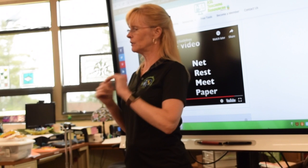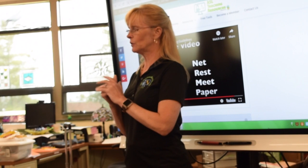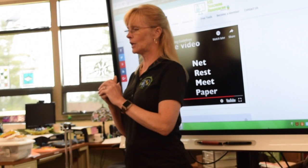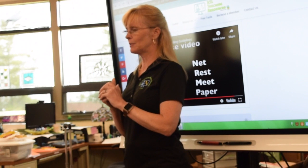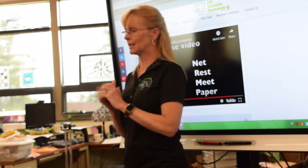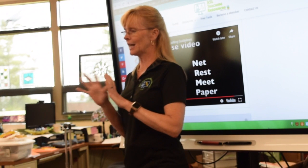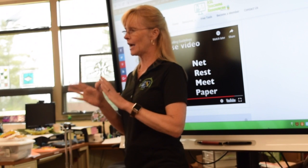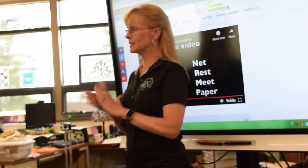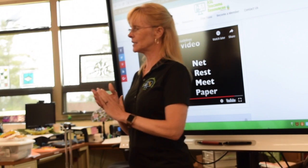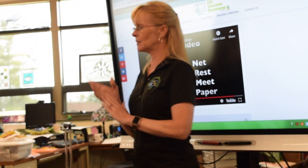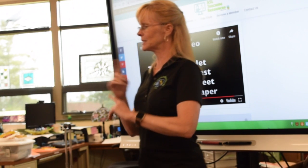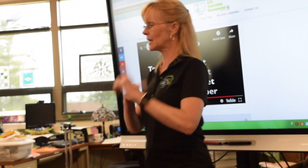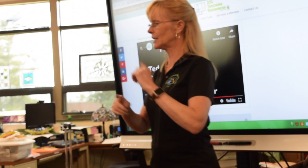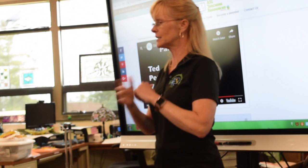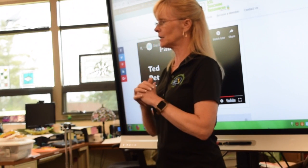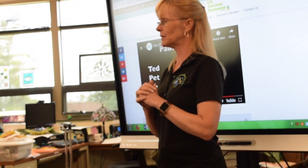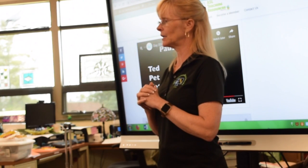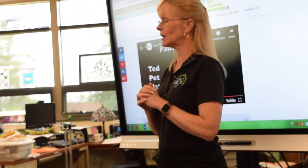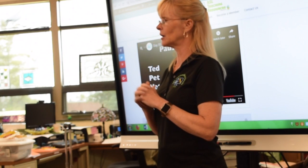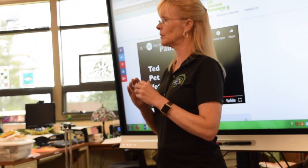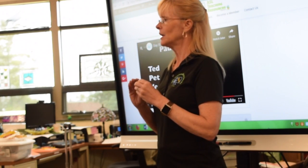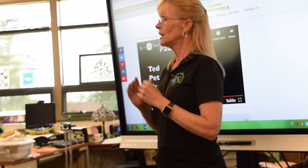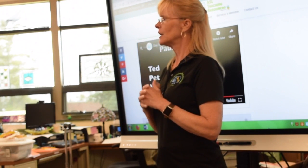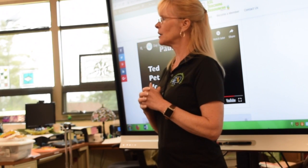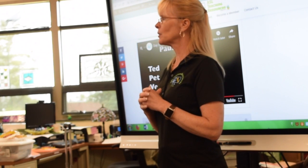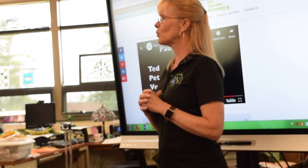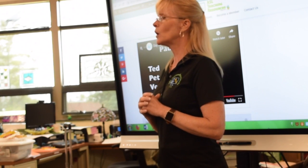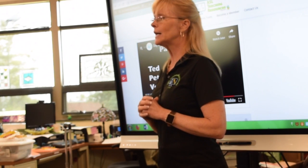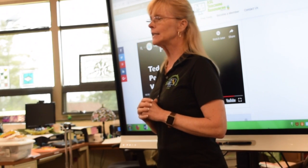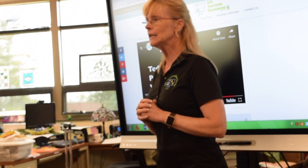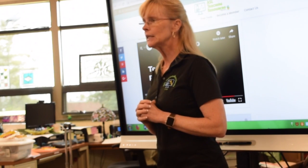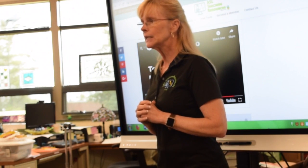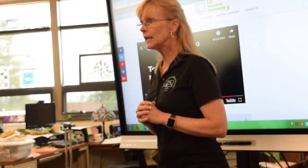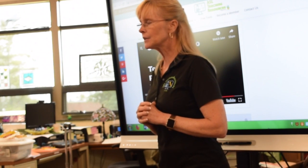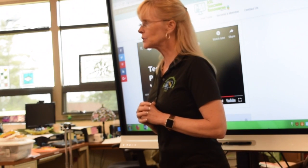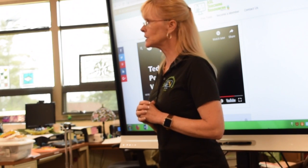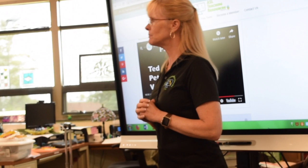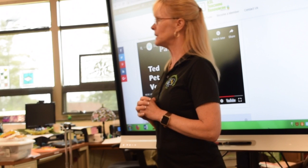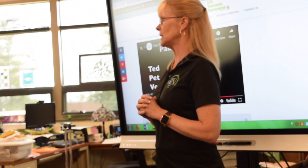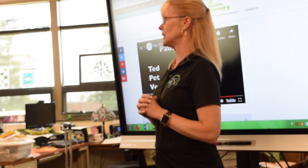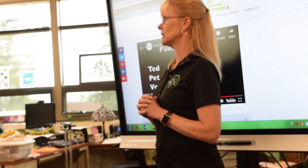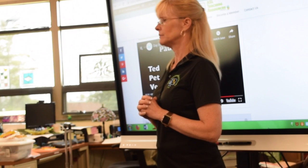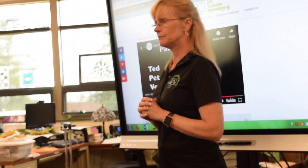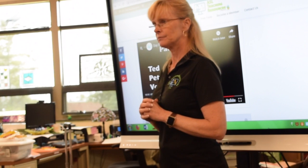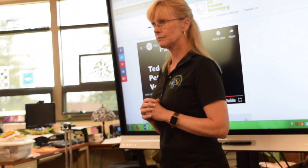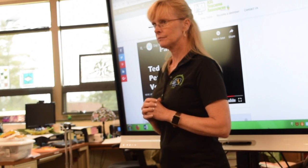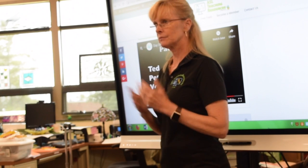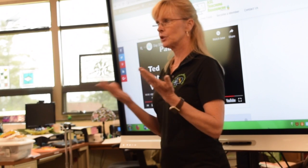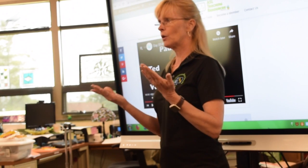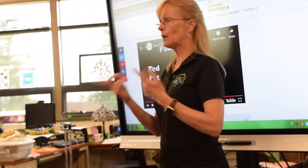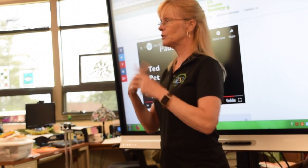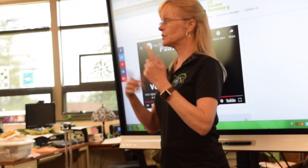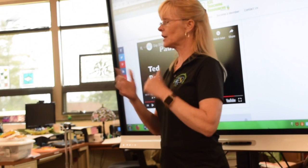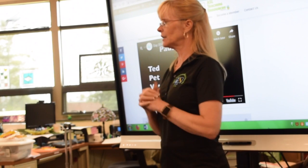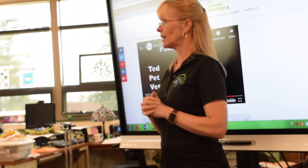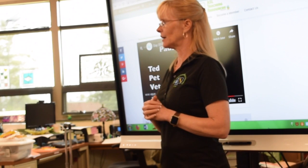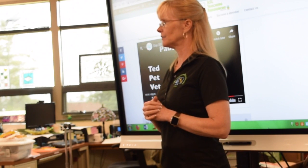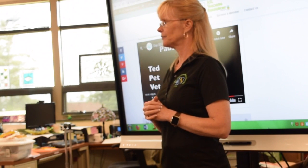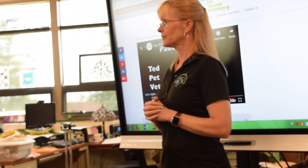when I'm in class and I'm signing something, number 1, the answer is B. So how would you sign that? I'm